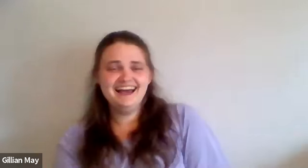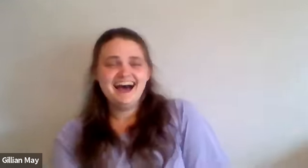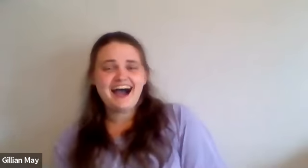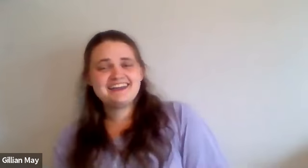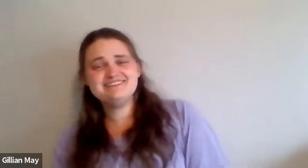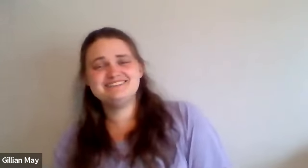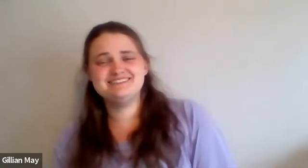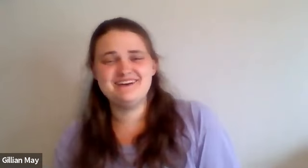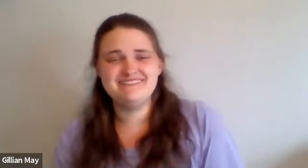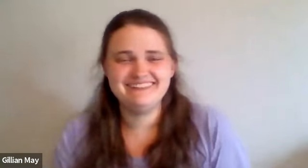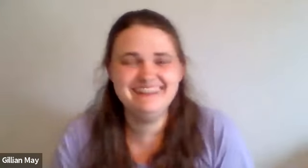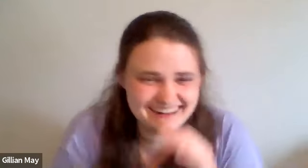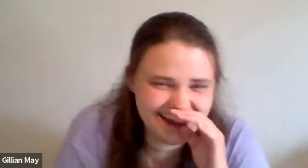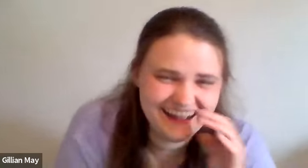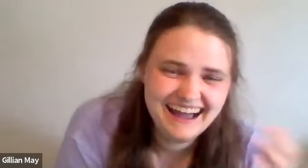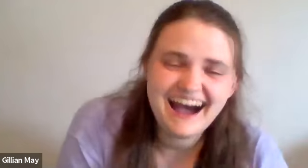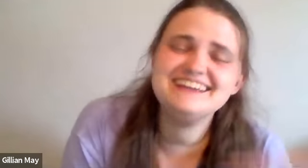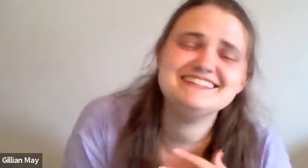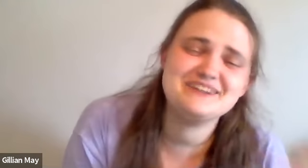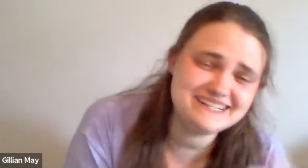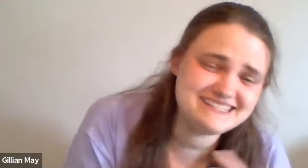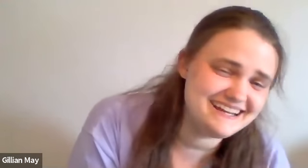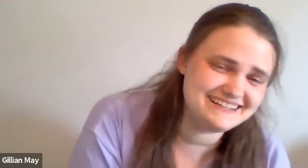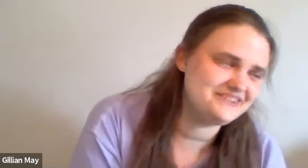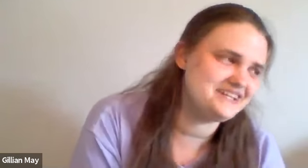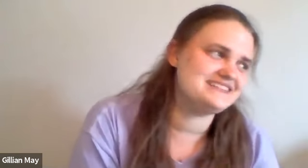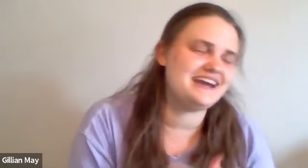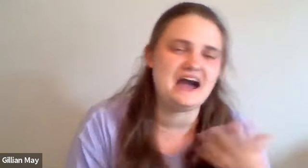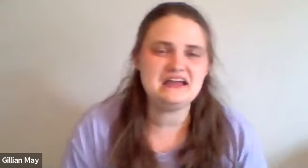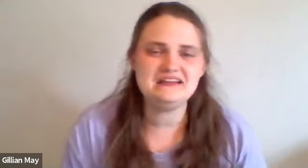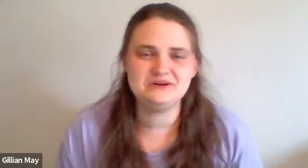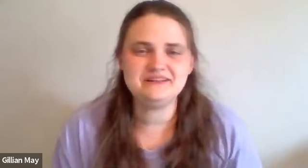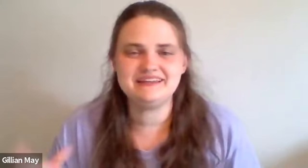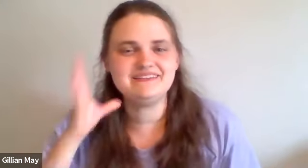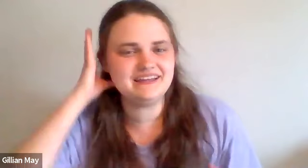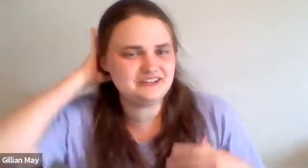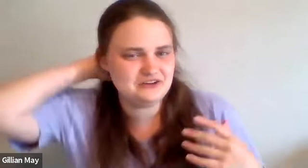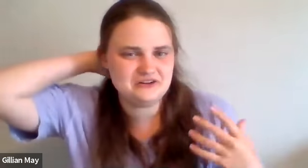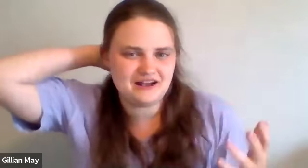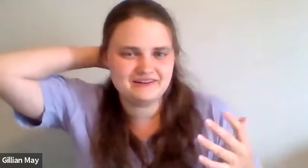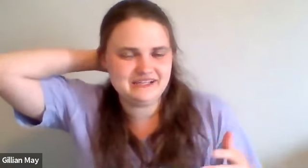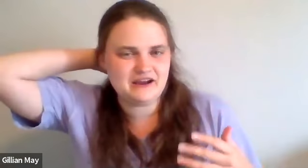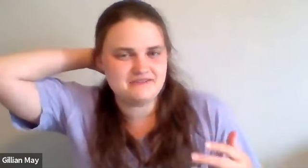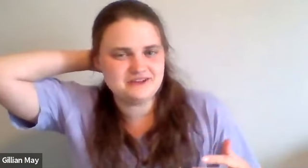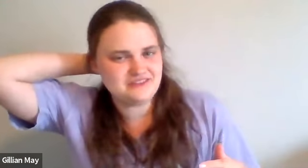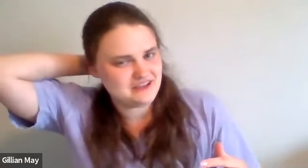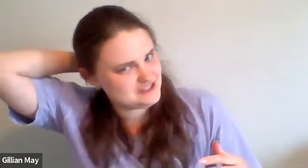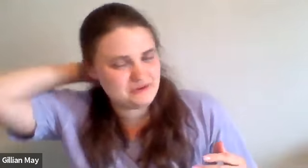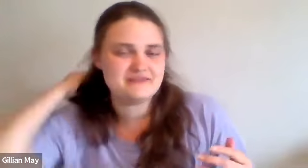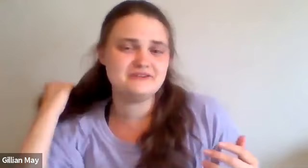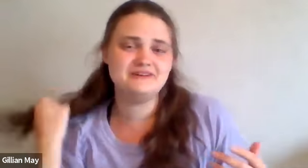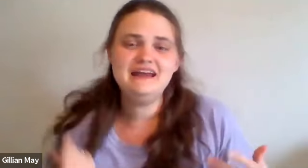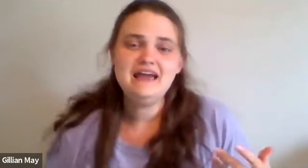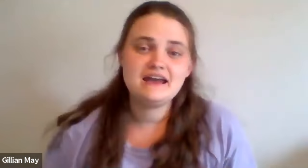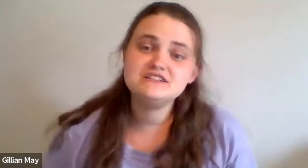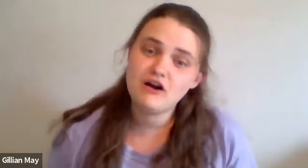I Delightful. get so excited because like I totally get like, you're not going to hear everything. So whenever, and I talk